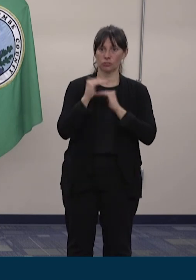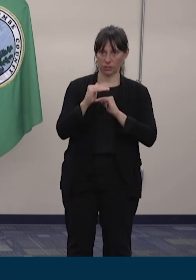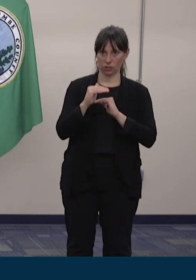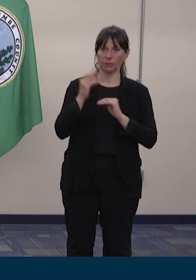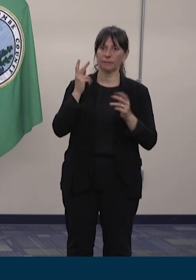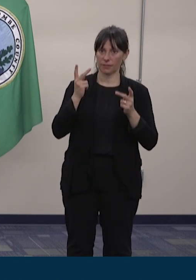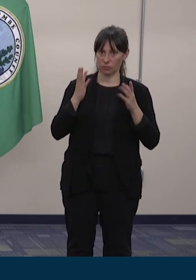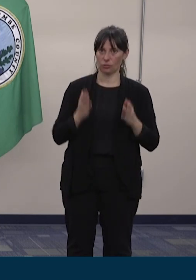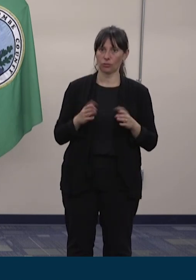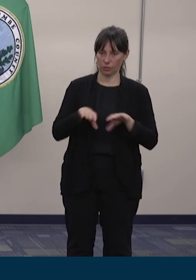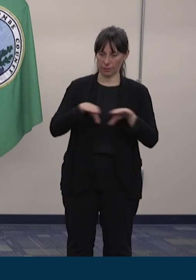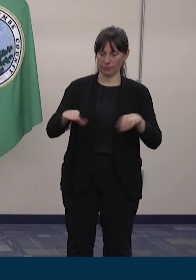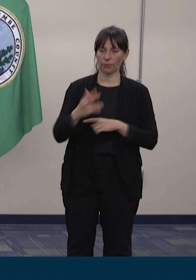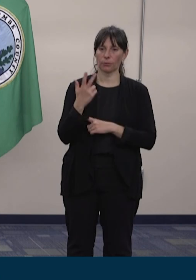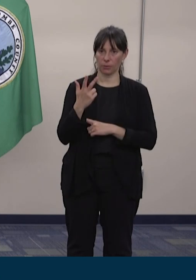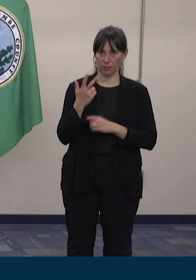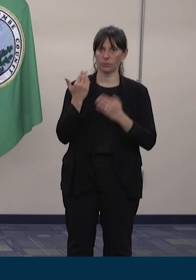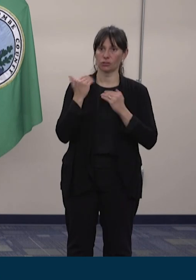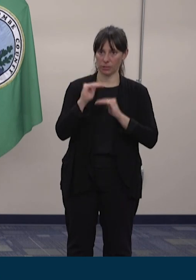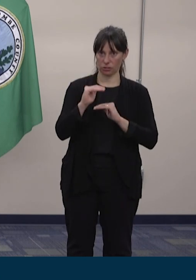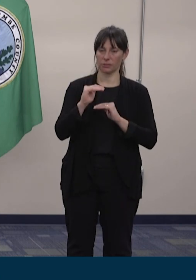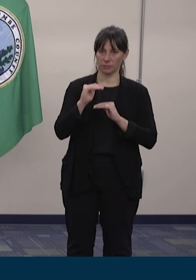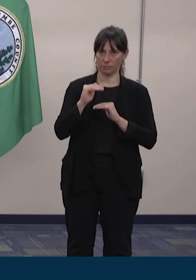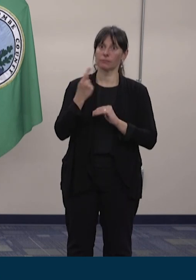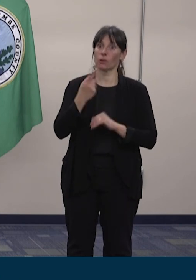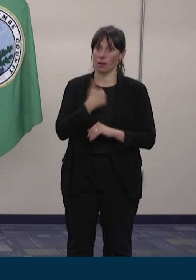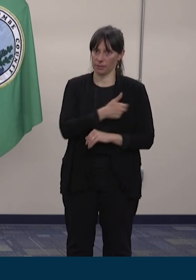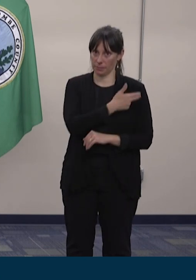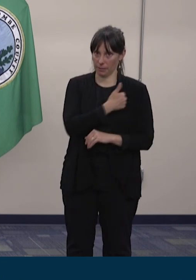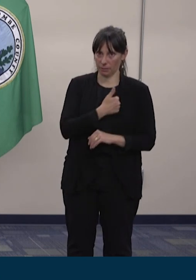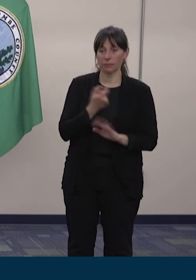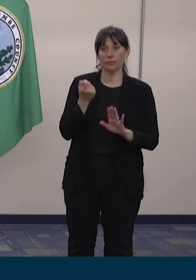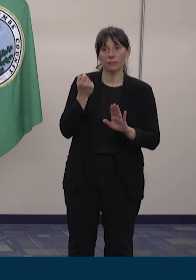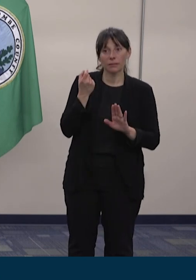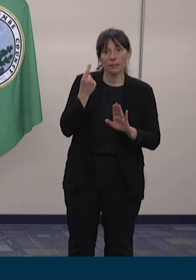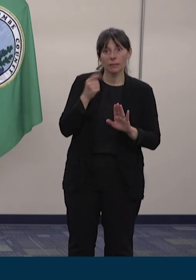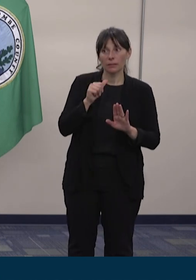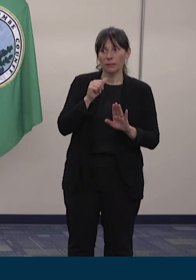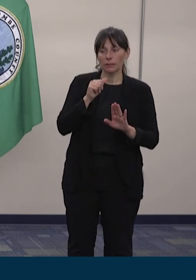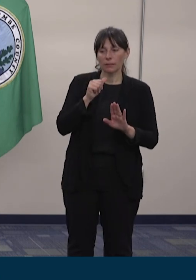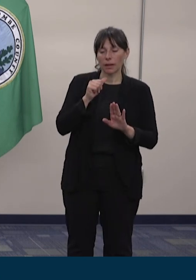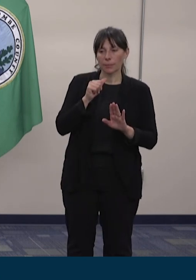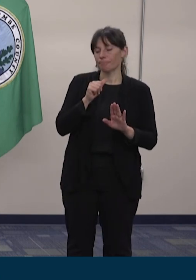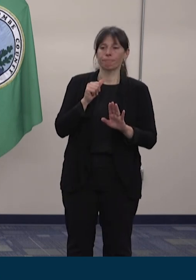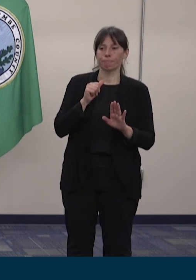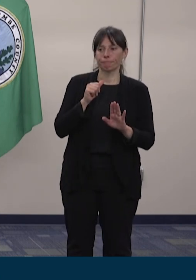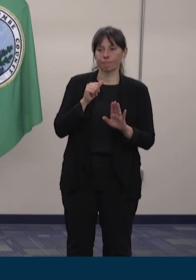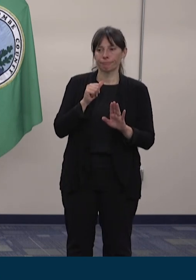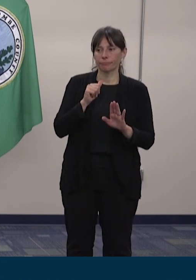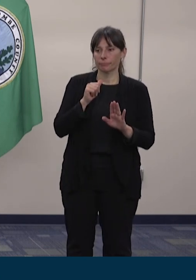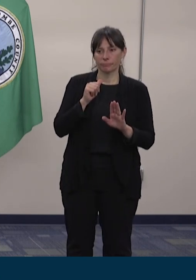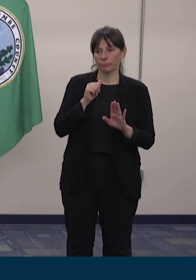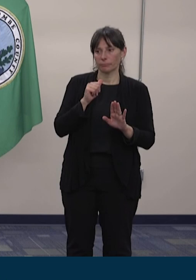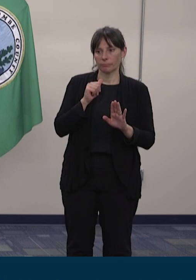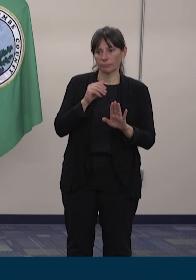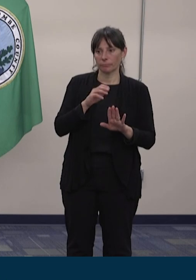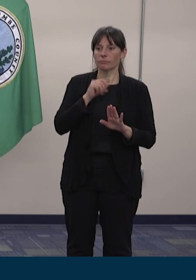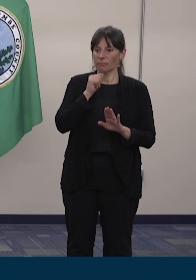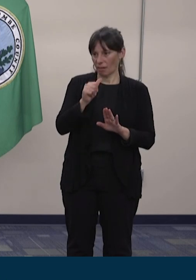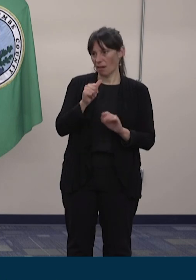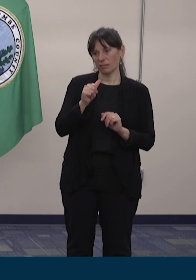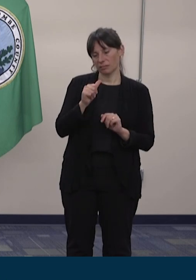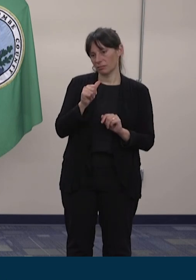ahora y tal vez las que patients at vayamos the a crear. hospital, with the exception that there'll be some minor variations for patients who will be receiving